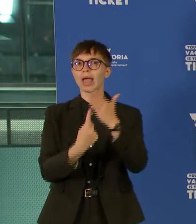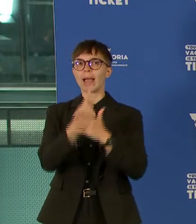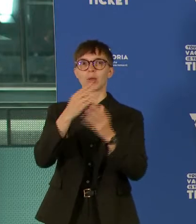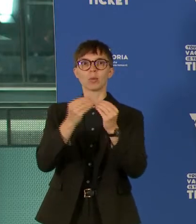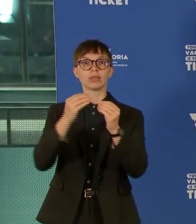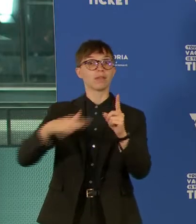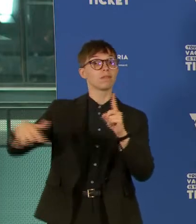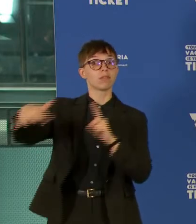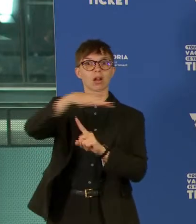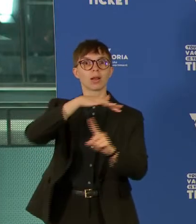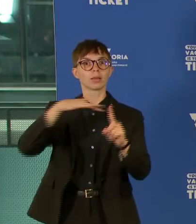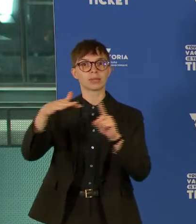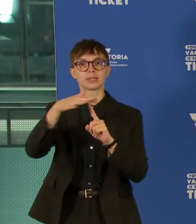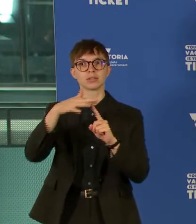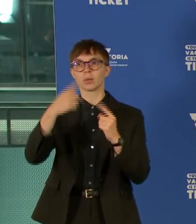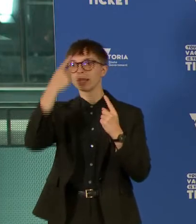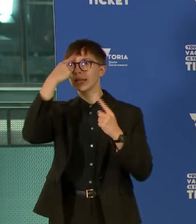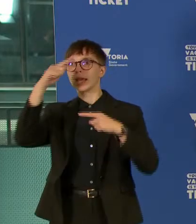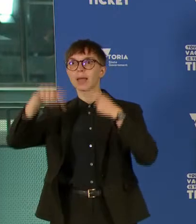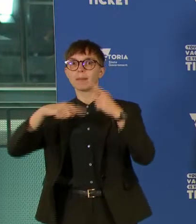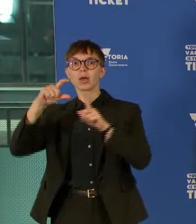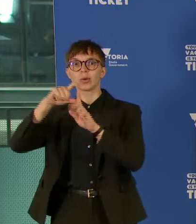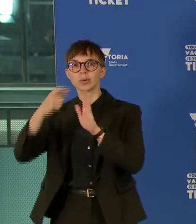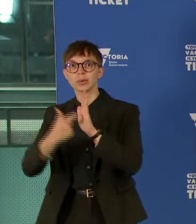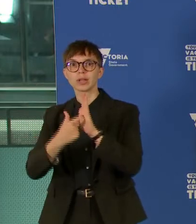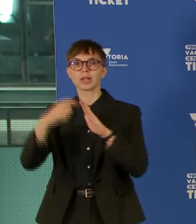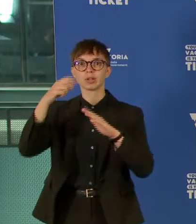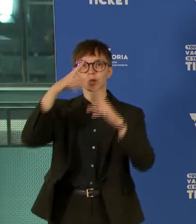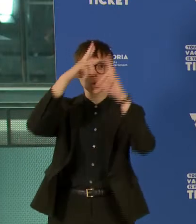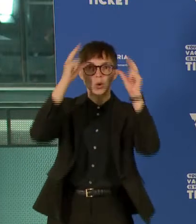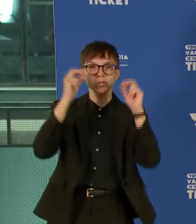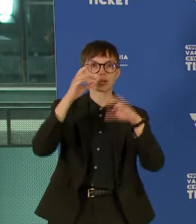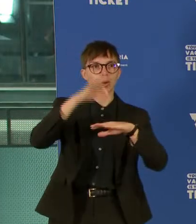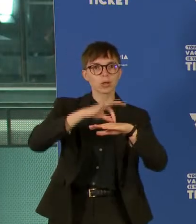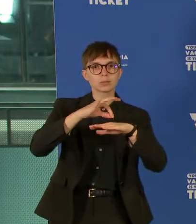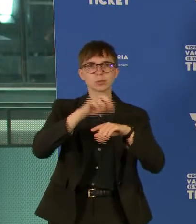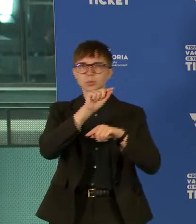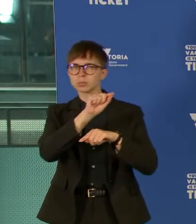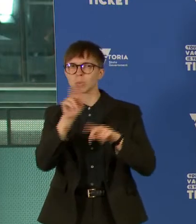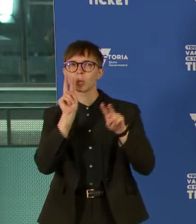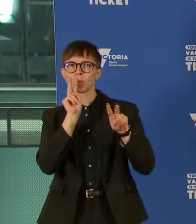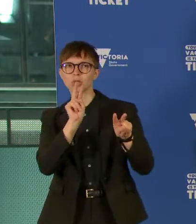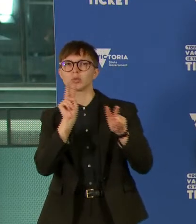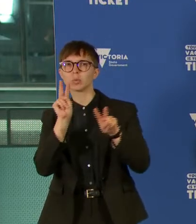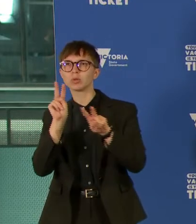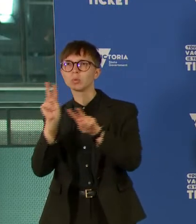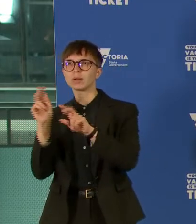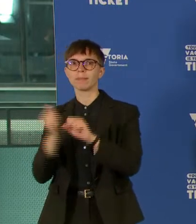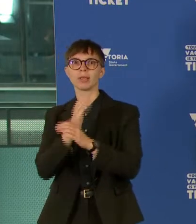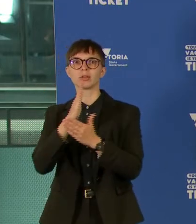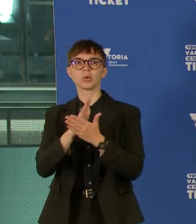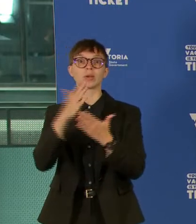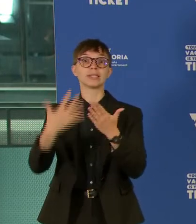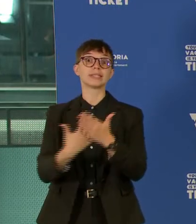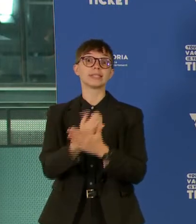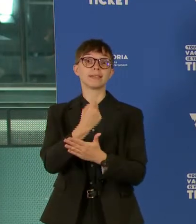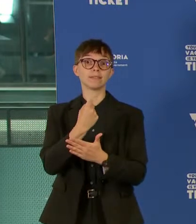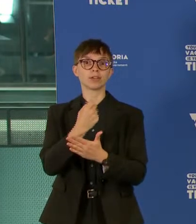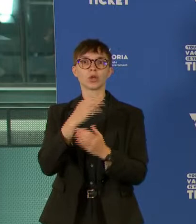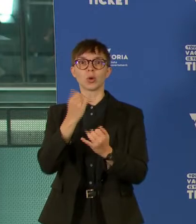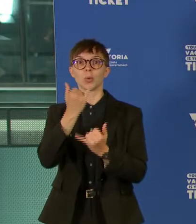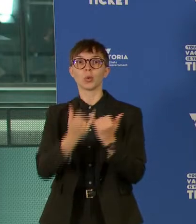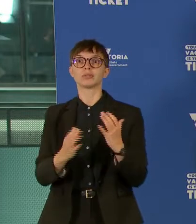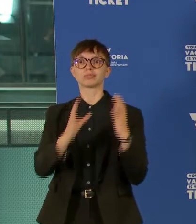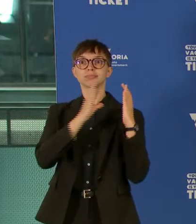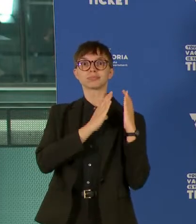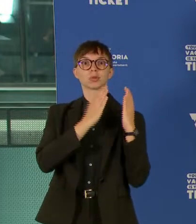healthcare workforce continue to face. It's more important than ever that we all do our bit to ease the burden